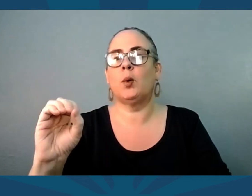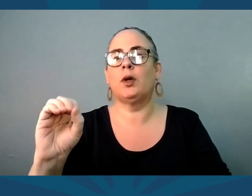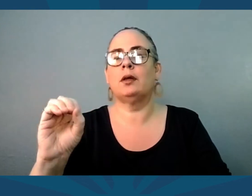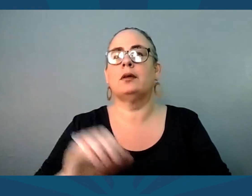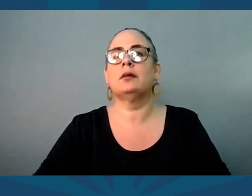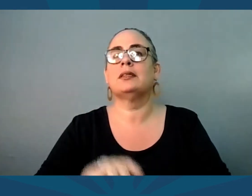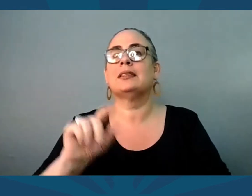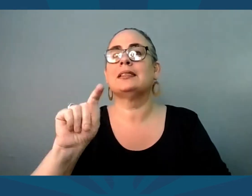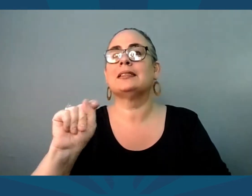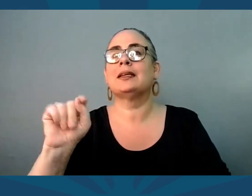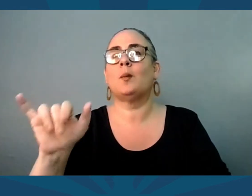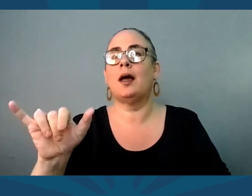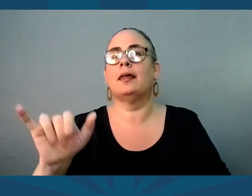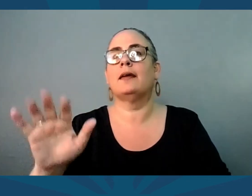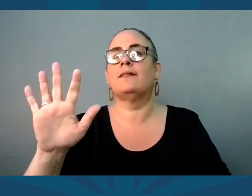520-432-8350.